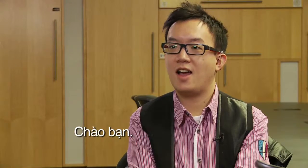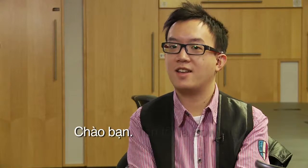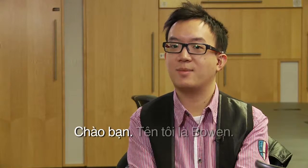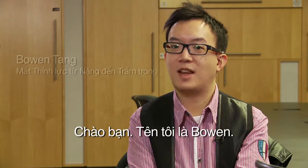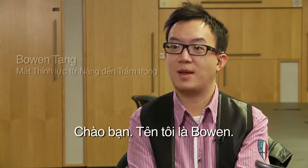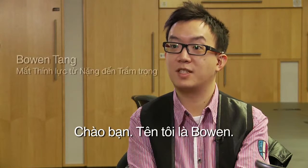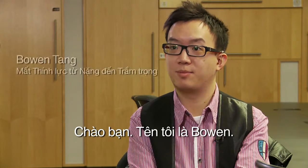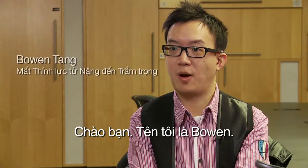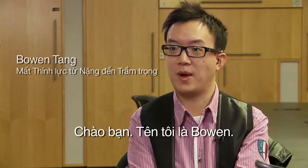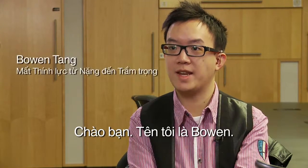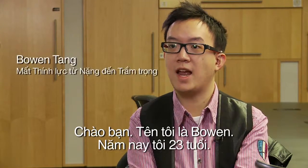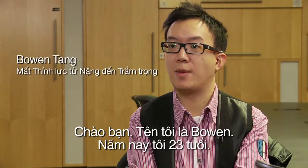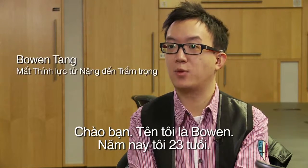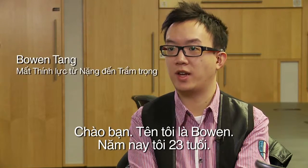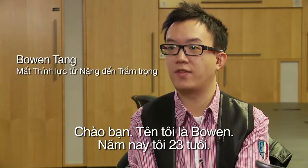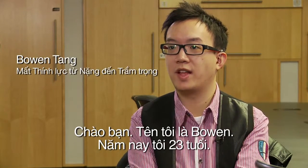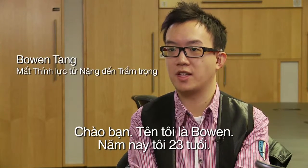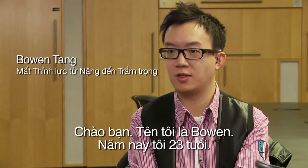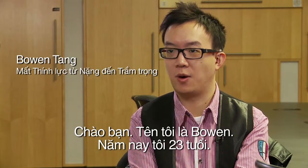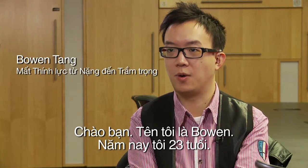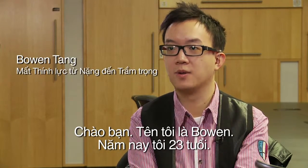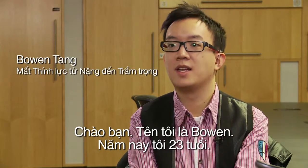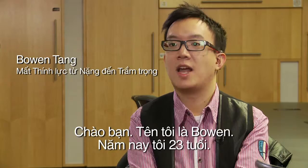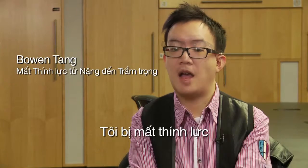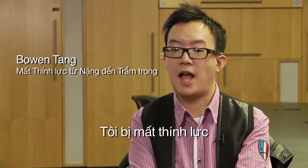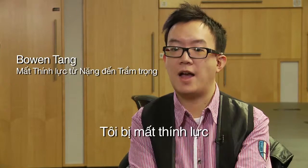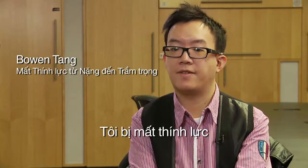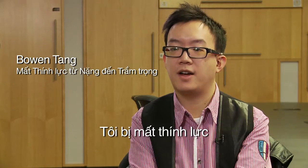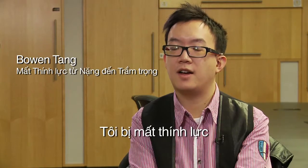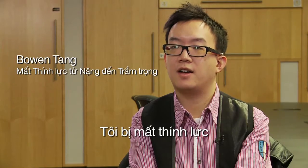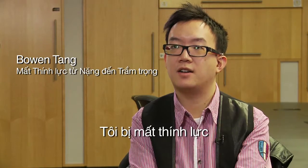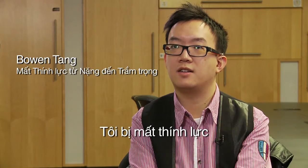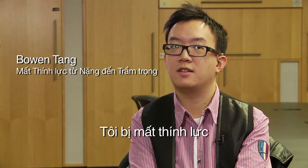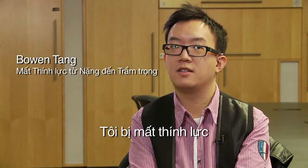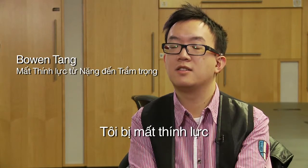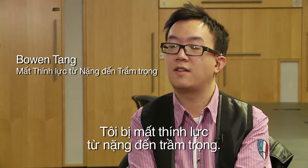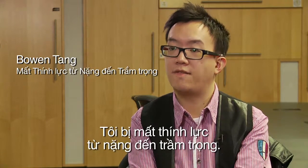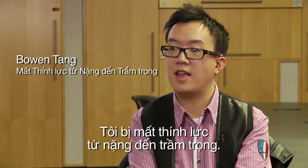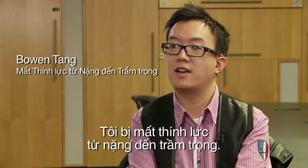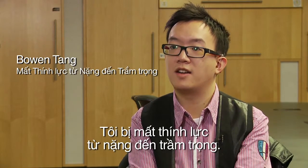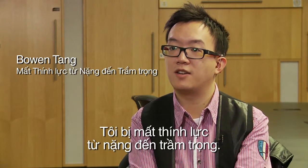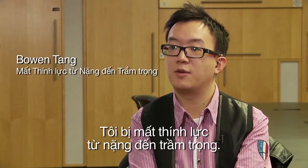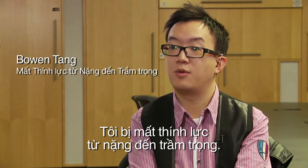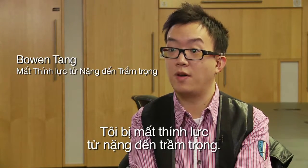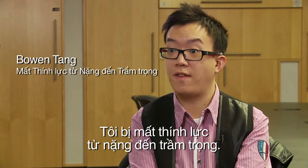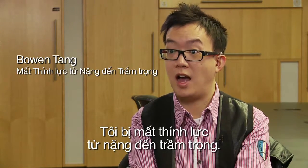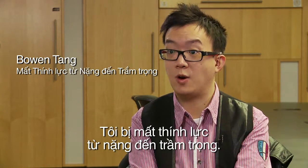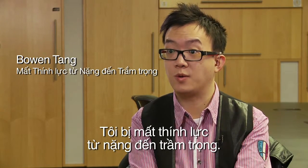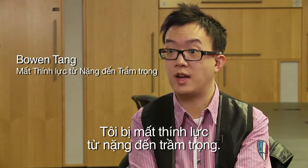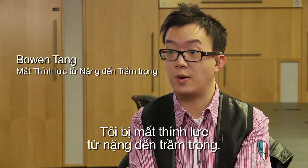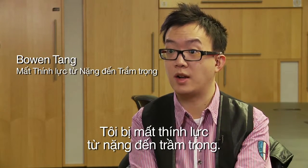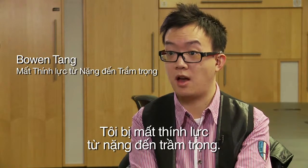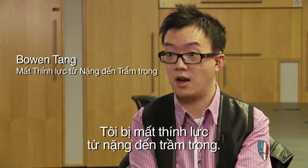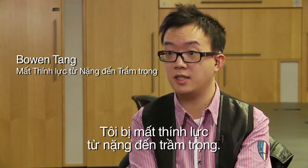Hi, my name is Bowen. I'm 23 years old. I have a severe to profound hearing loss.